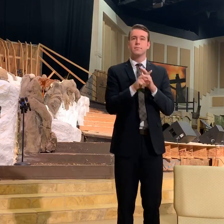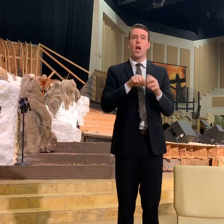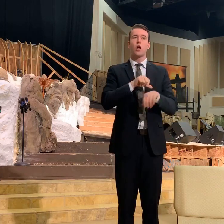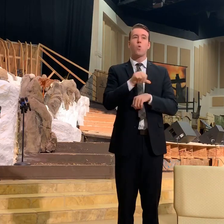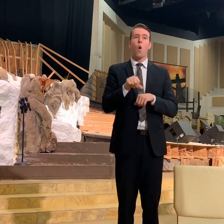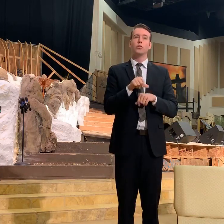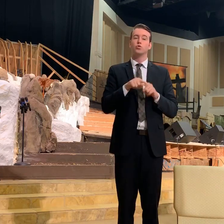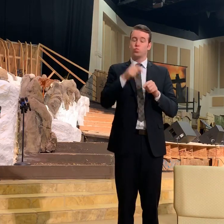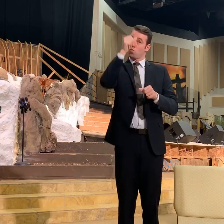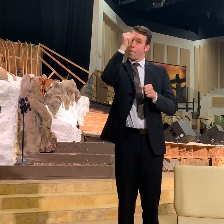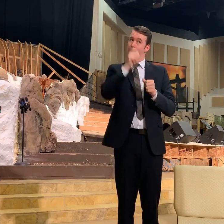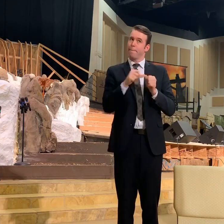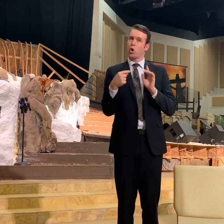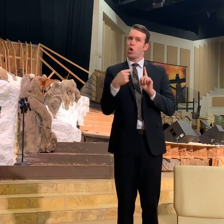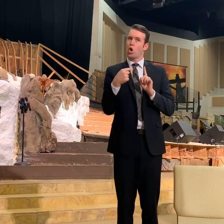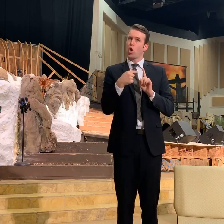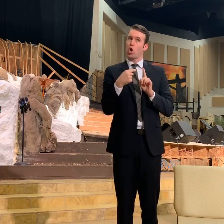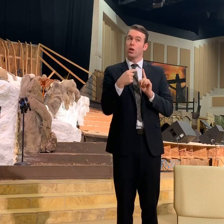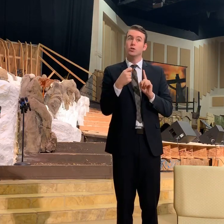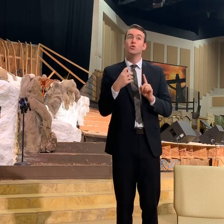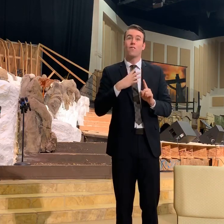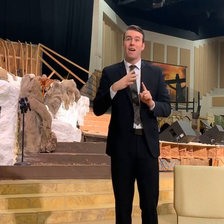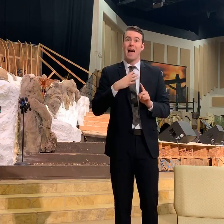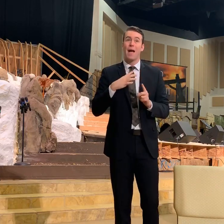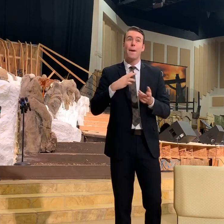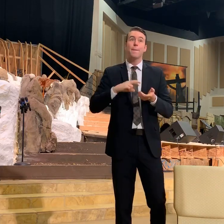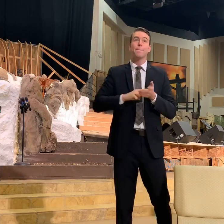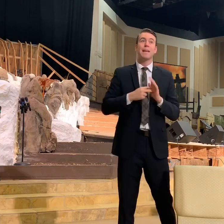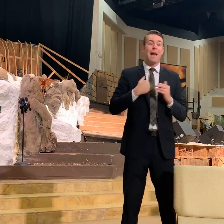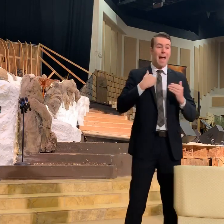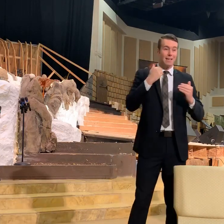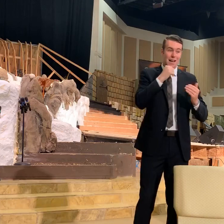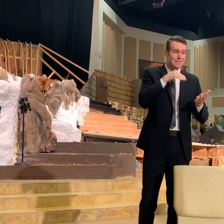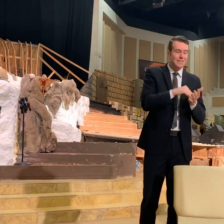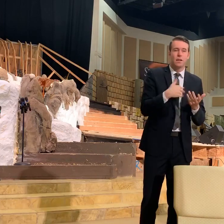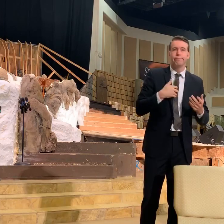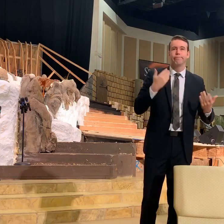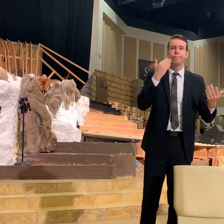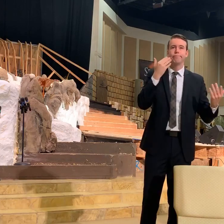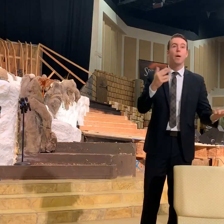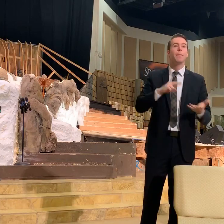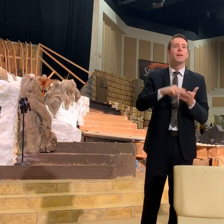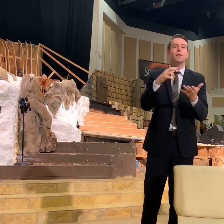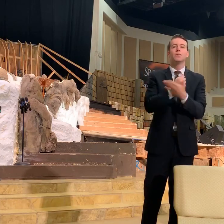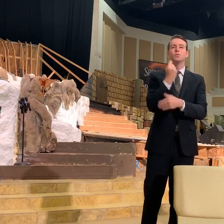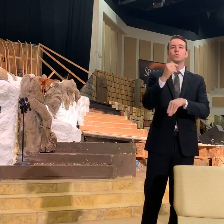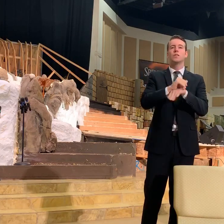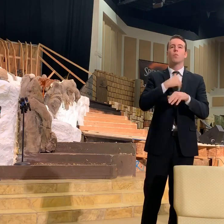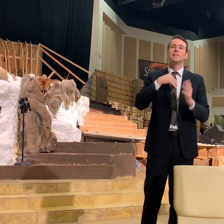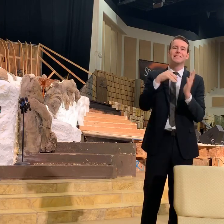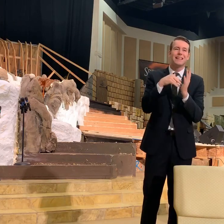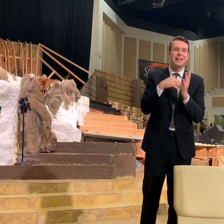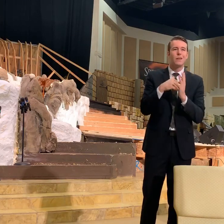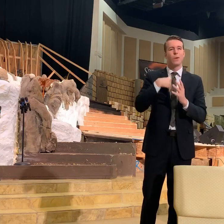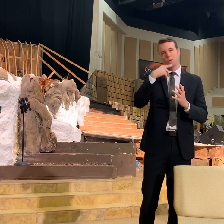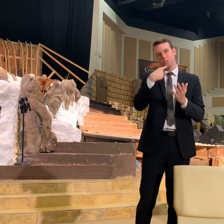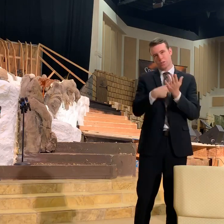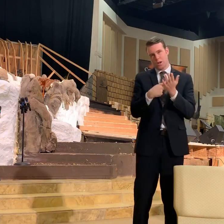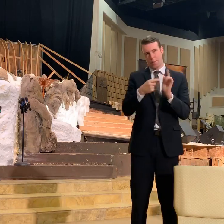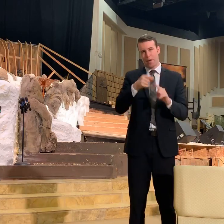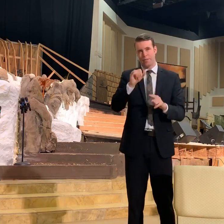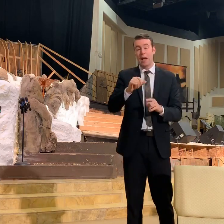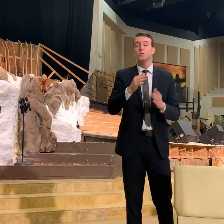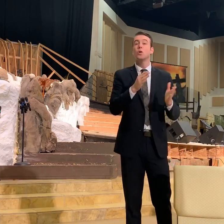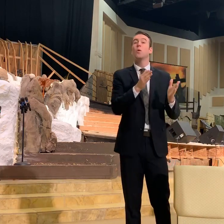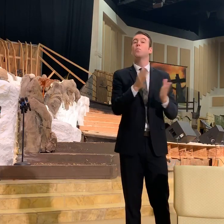bring to remembrance. So you need to take moments like Tuesday night, and we're going to be talking about some of those things. So bring your Bible